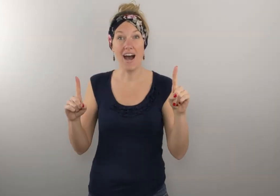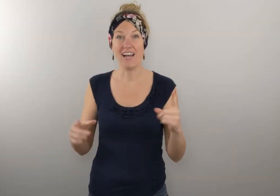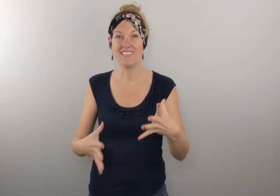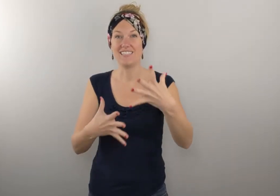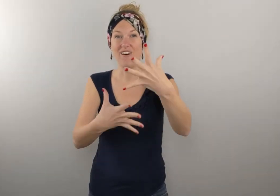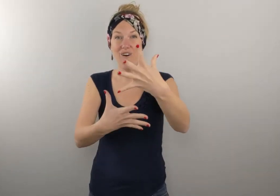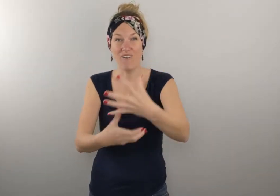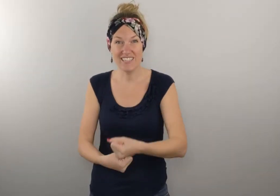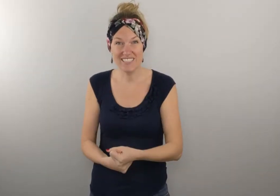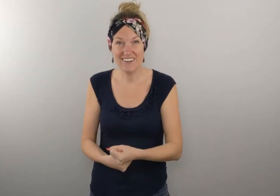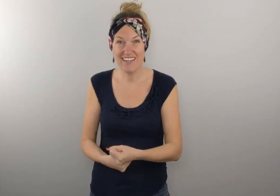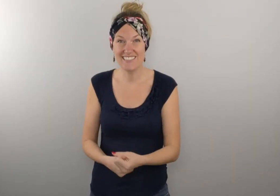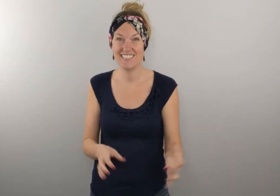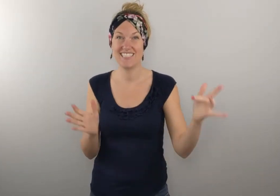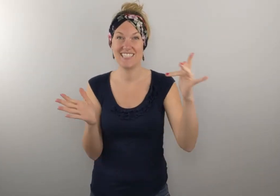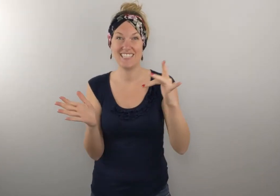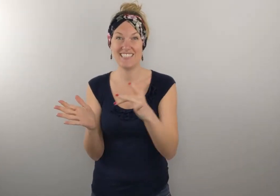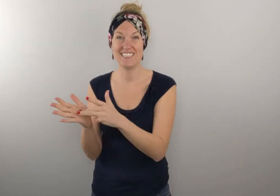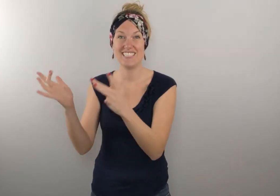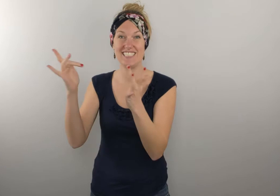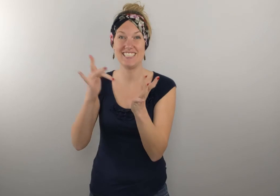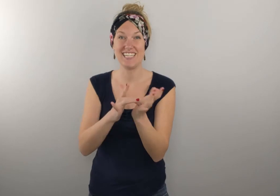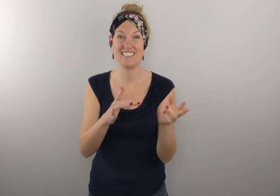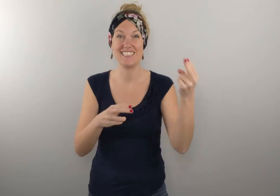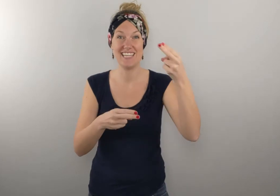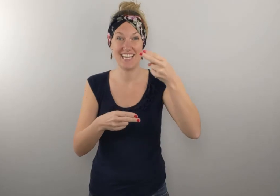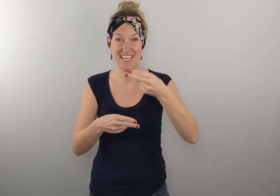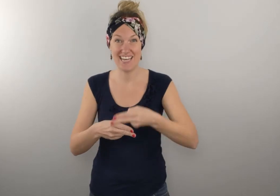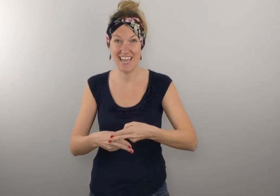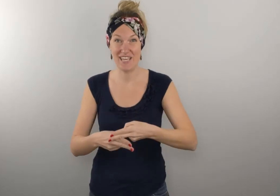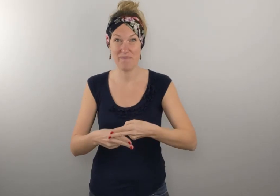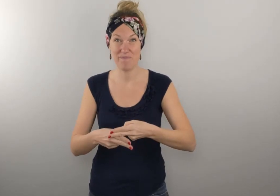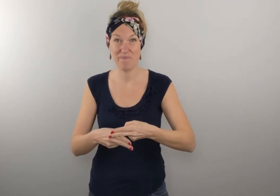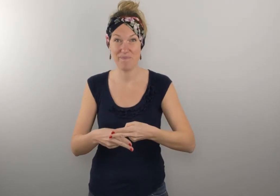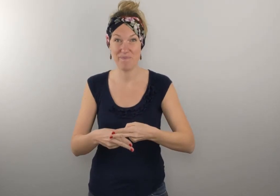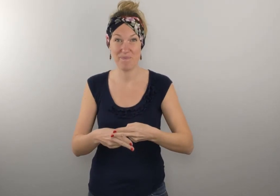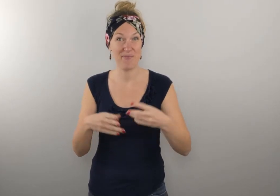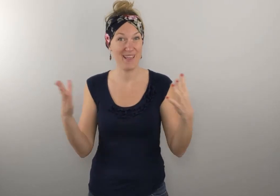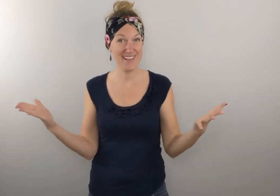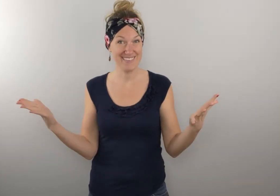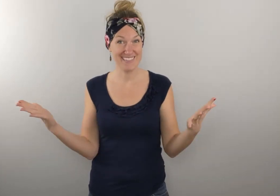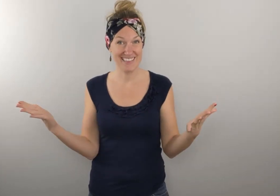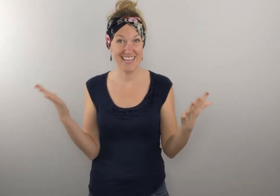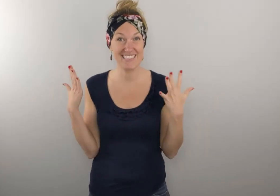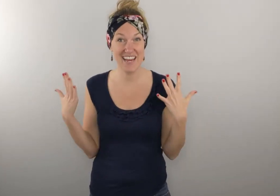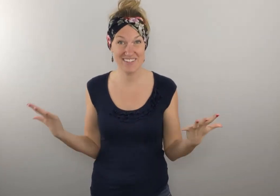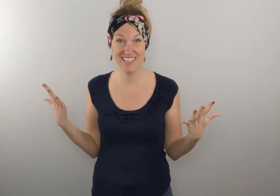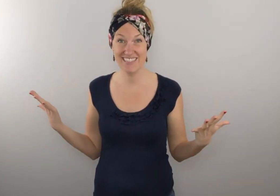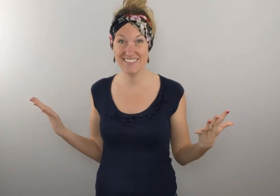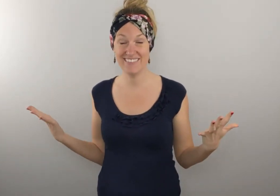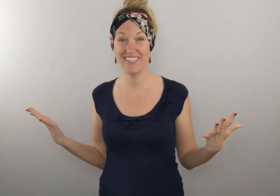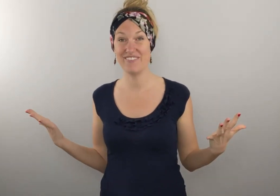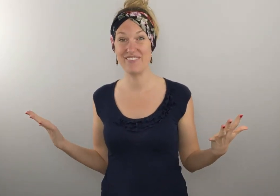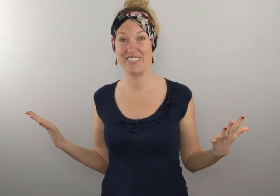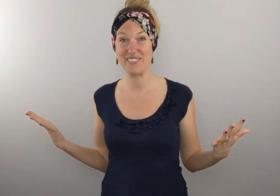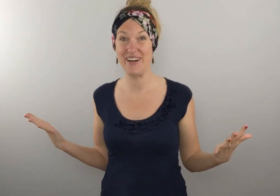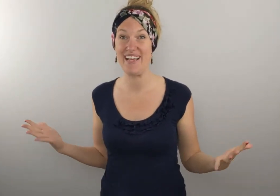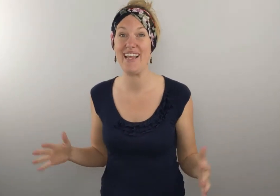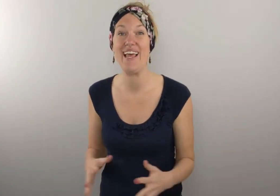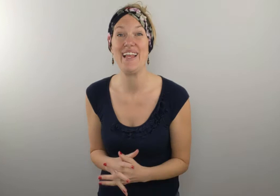but wholly trust in Jesus' name. Okay? That's everything that you need for verse 1.